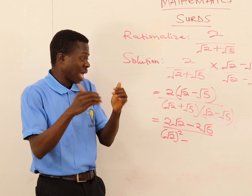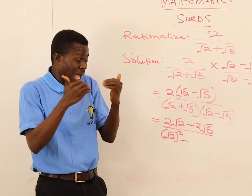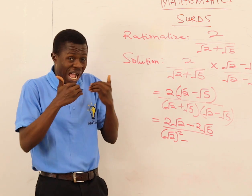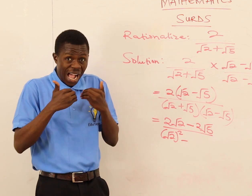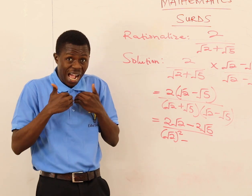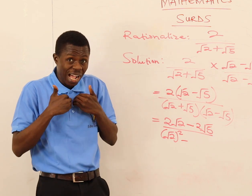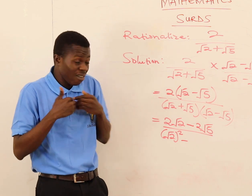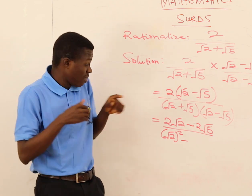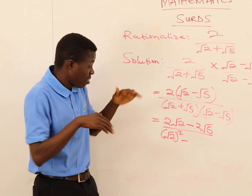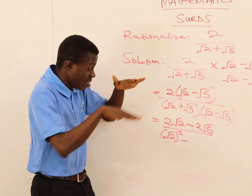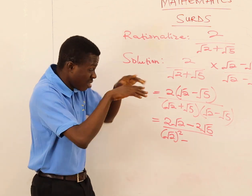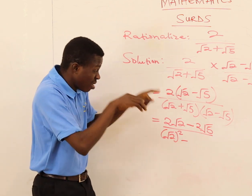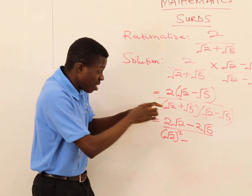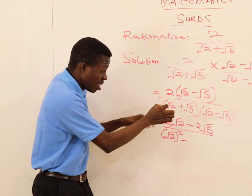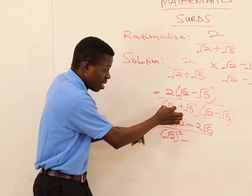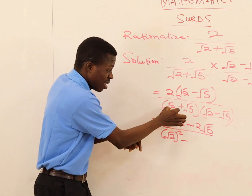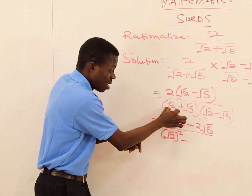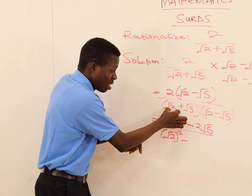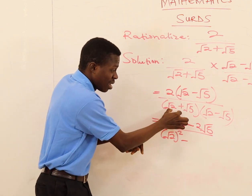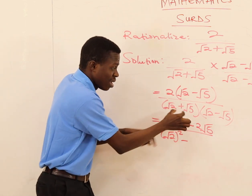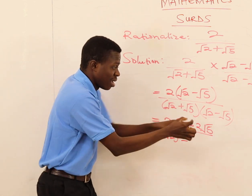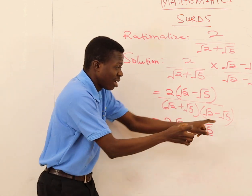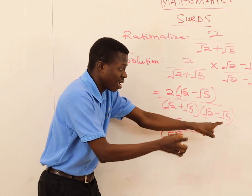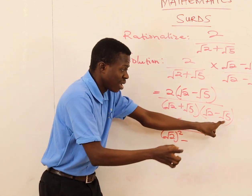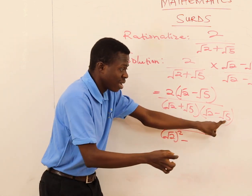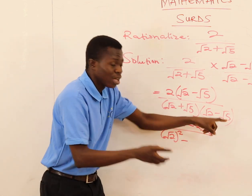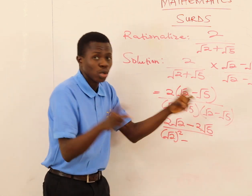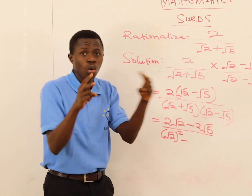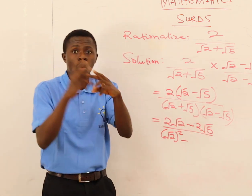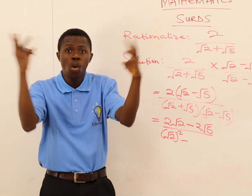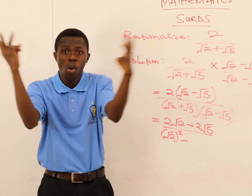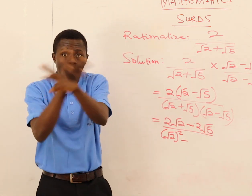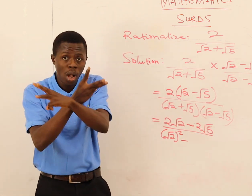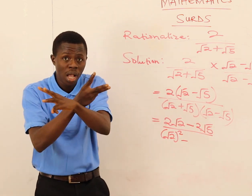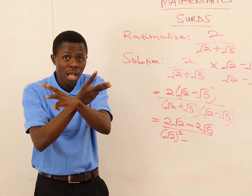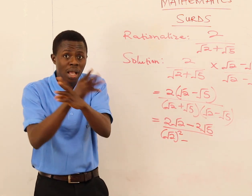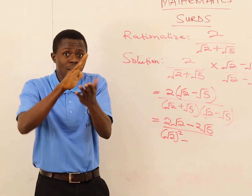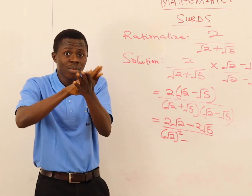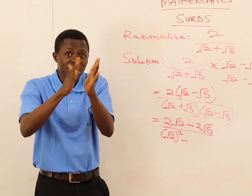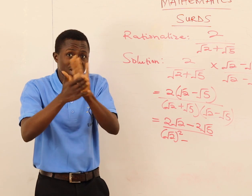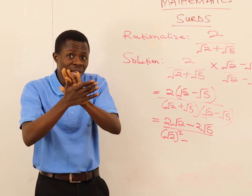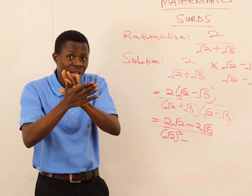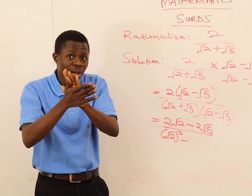So since the ones in the square root sign are different, you multiply them. So we have